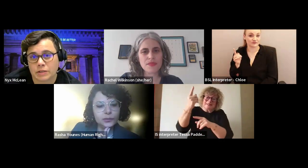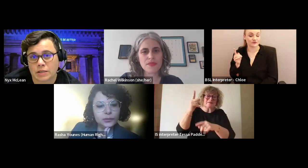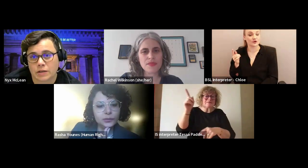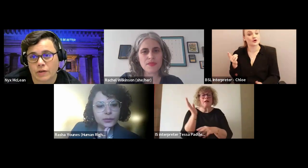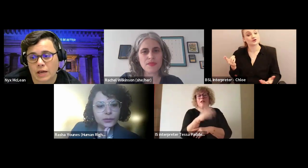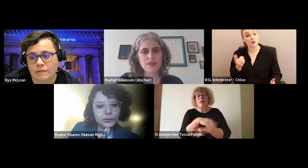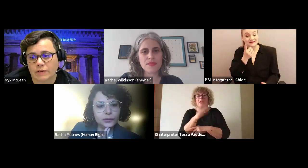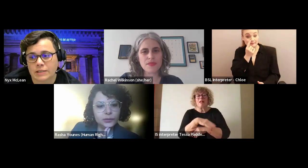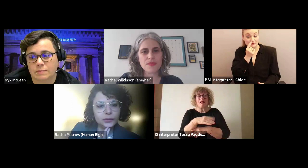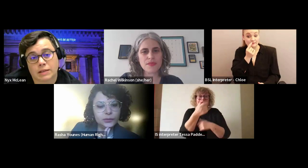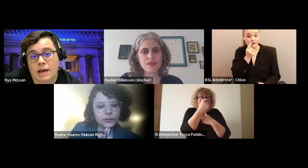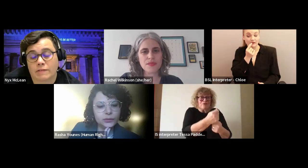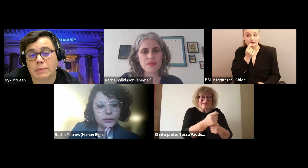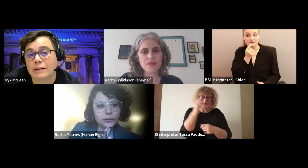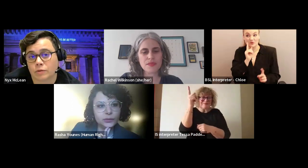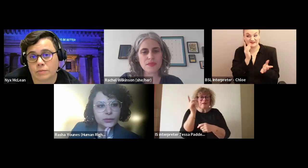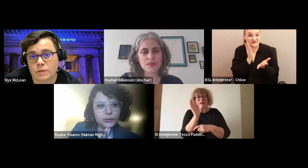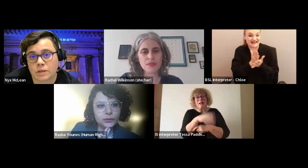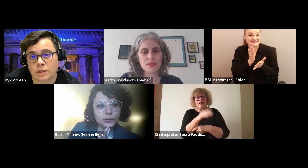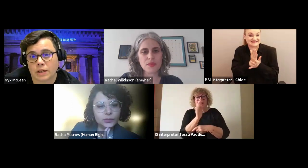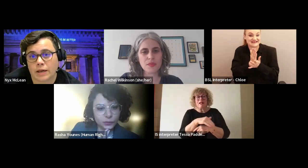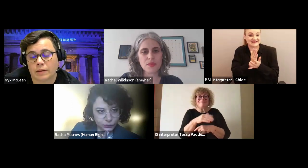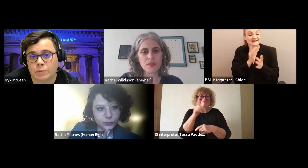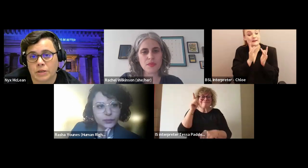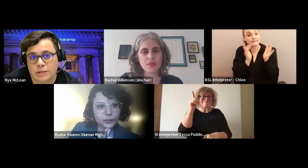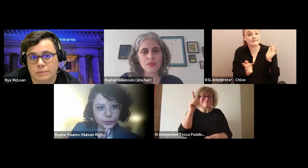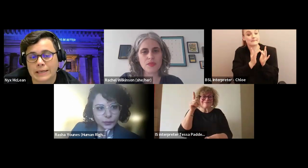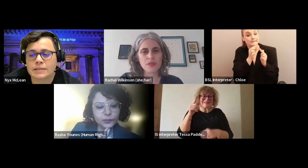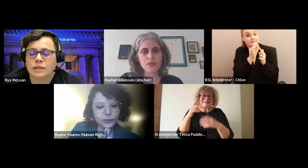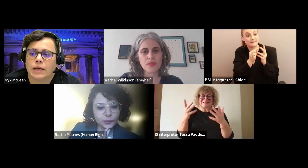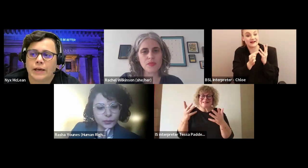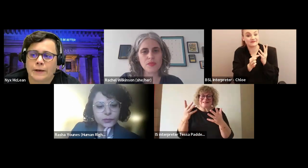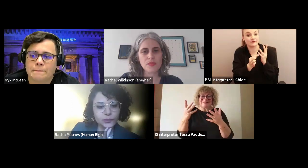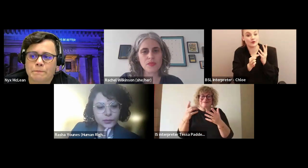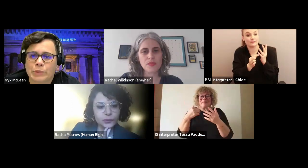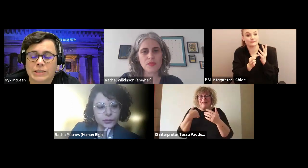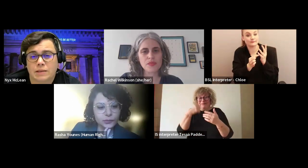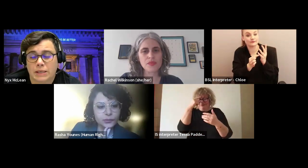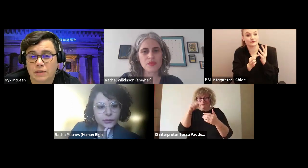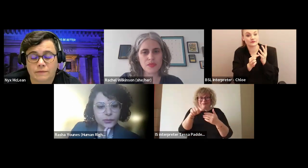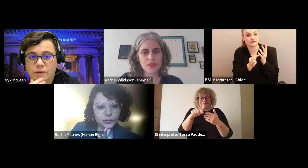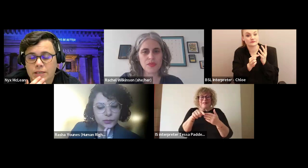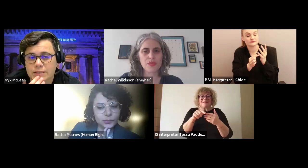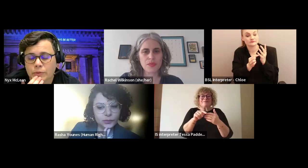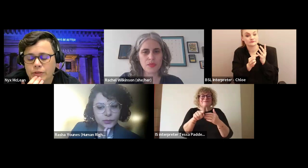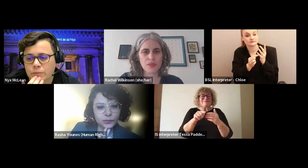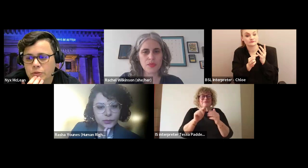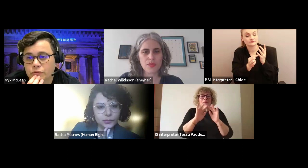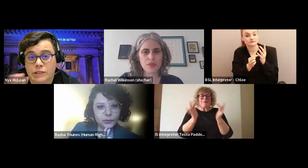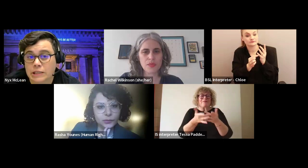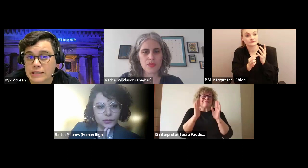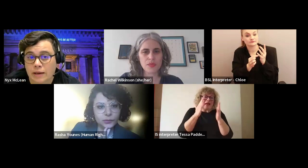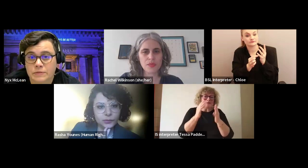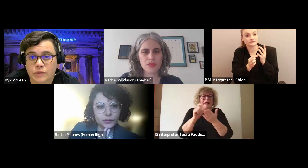stand a better chance of having is having platforms put measures in place. But I mean, I've done some work in